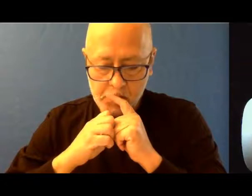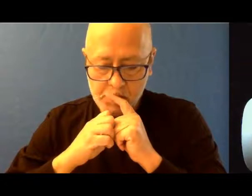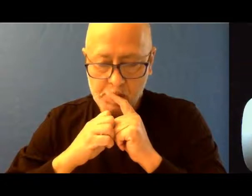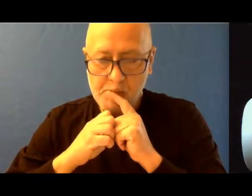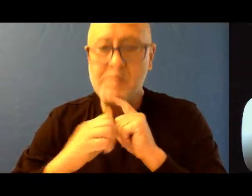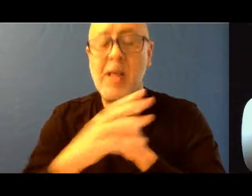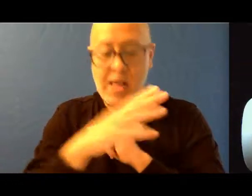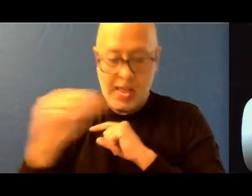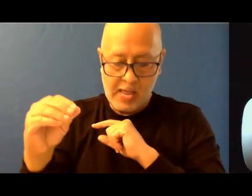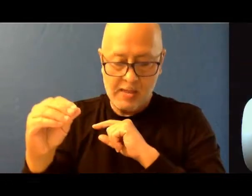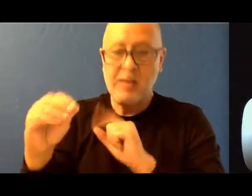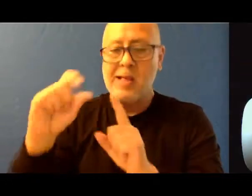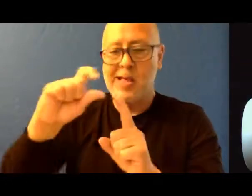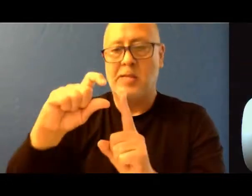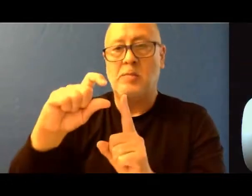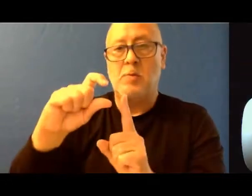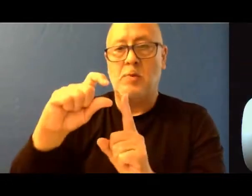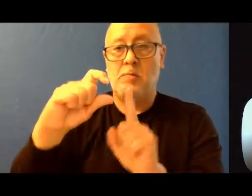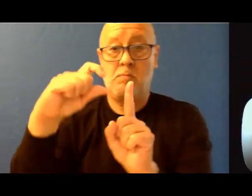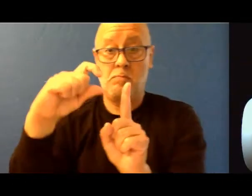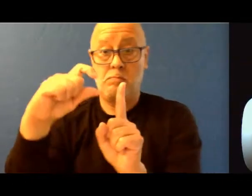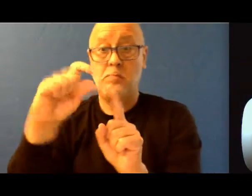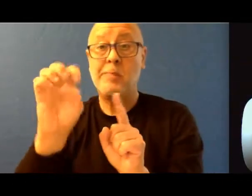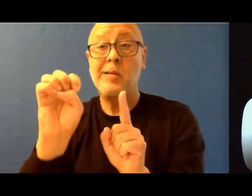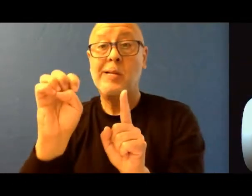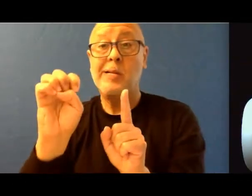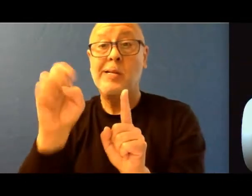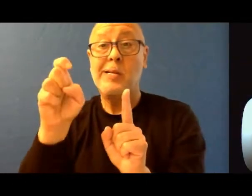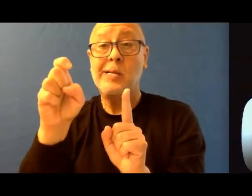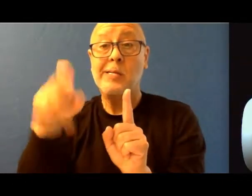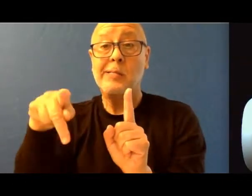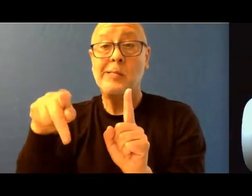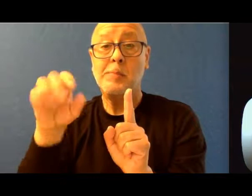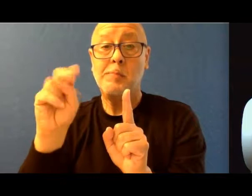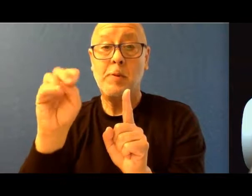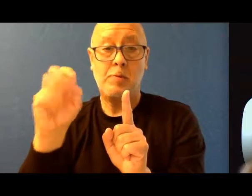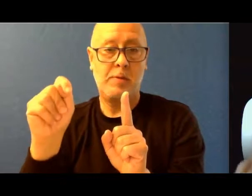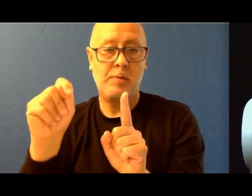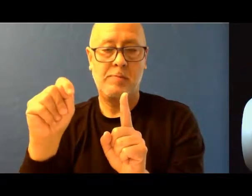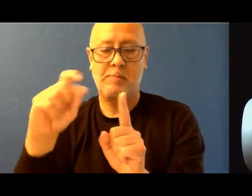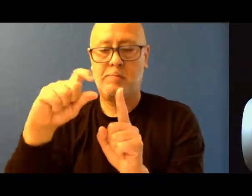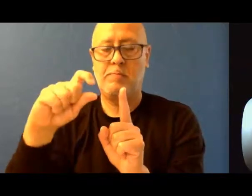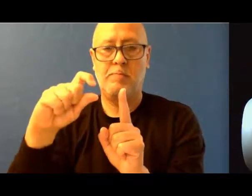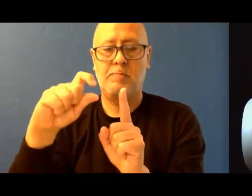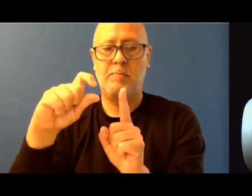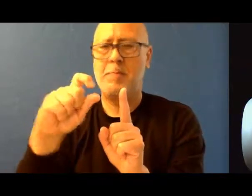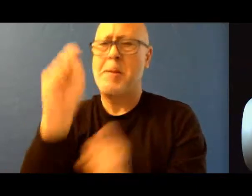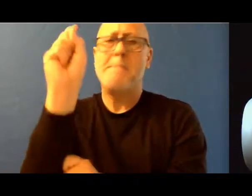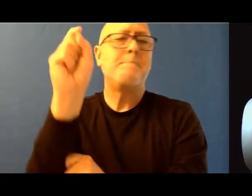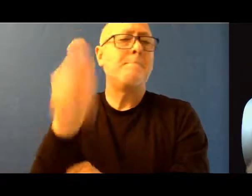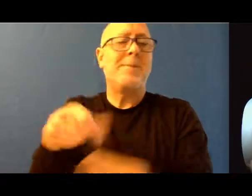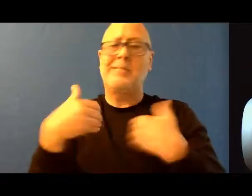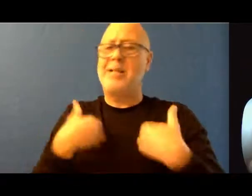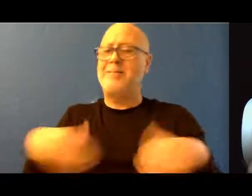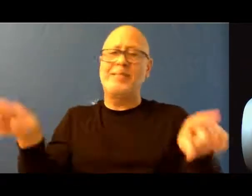and exponent. And I'm going to run out of room with my writing. I'll just squeeze it in. They must have the